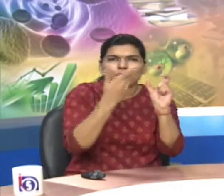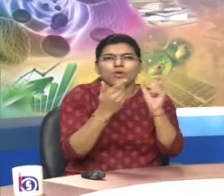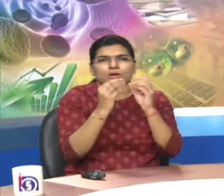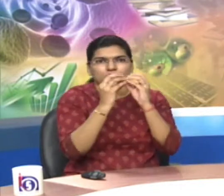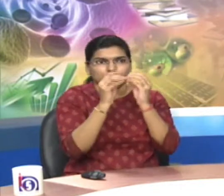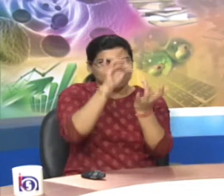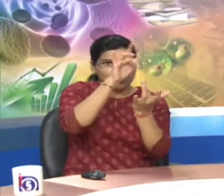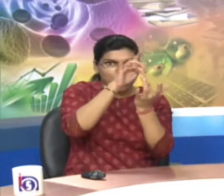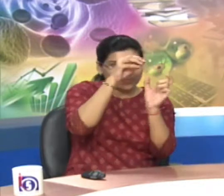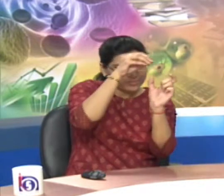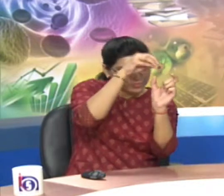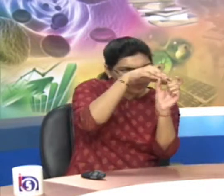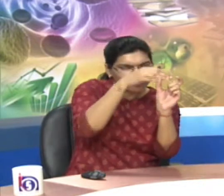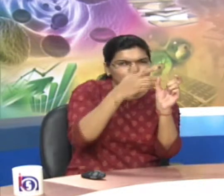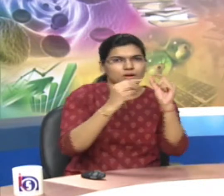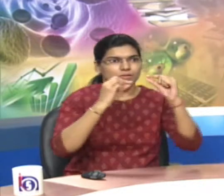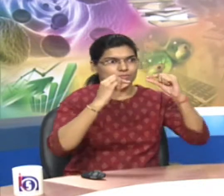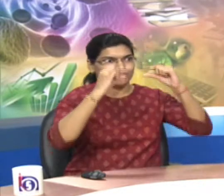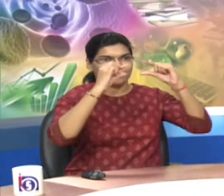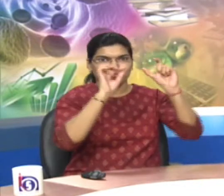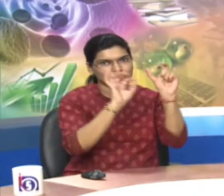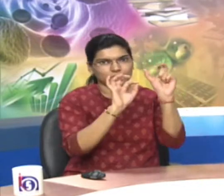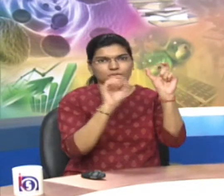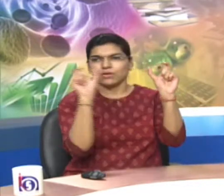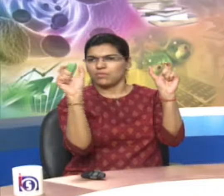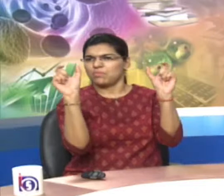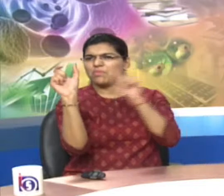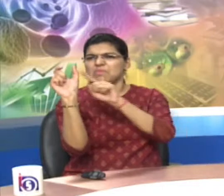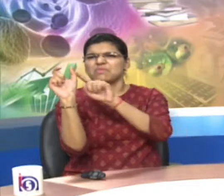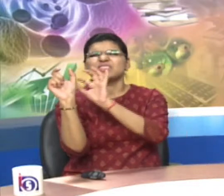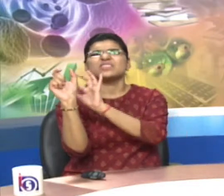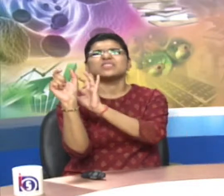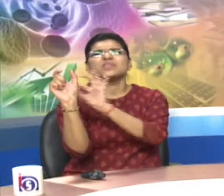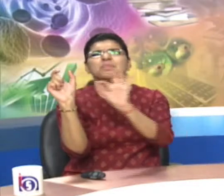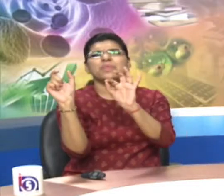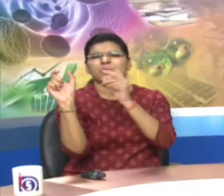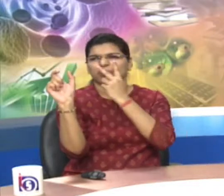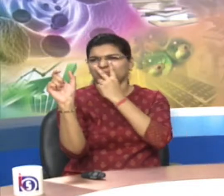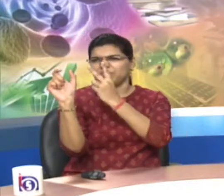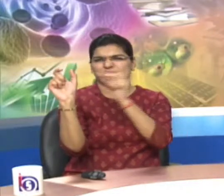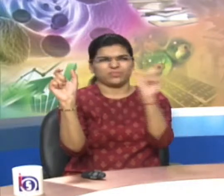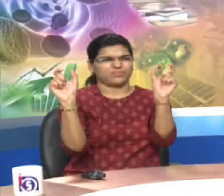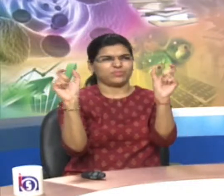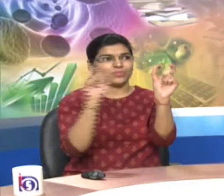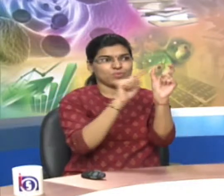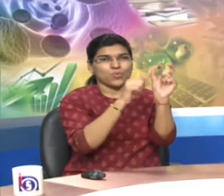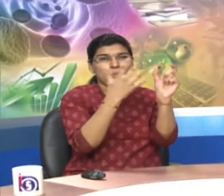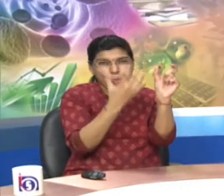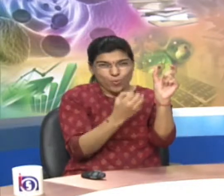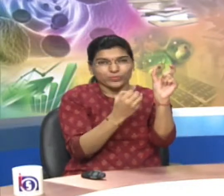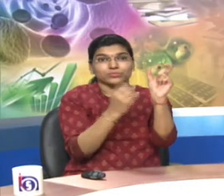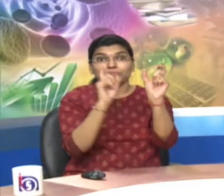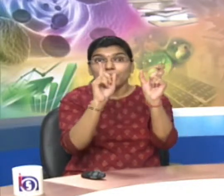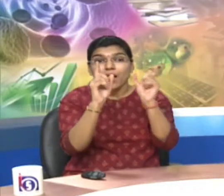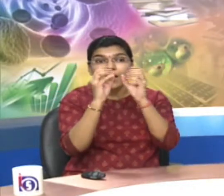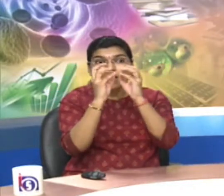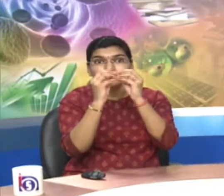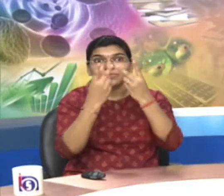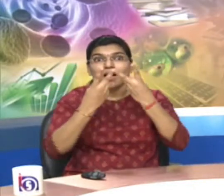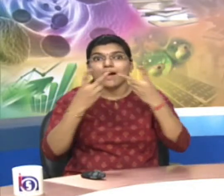colors, different color, different fonts, and the style is also different. But SONU, Sonu,